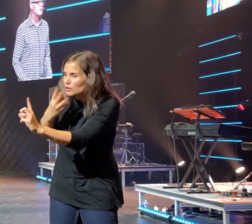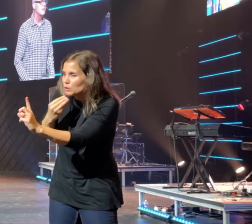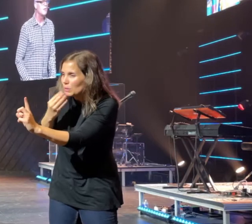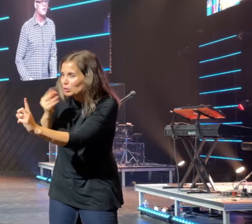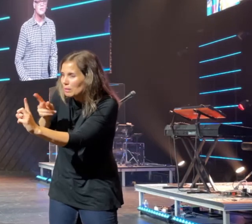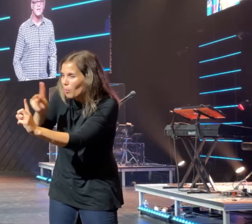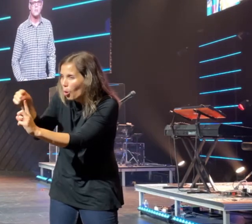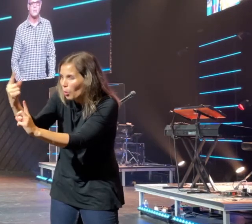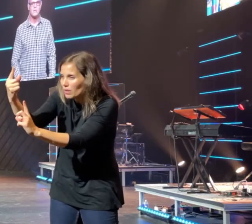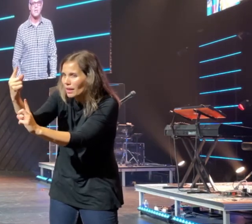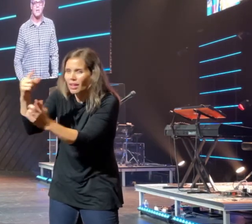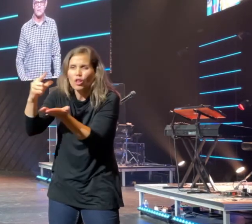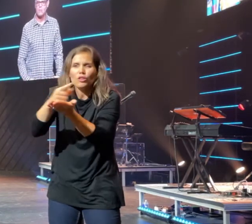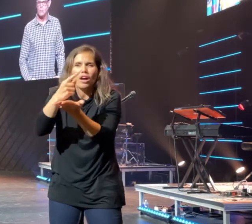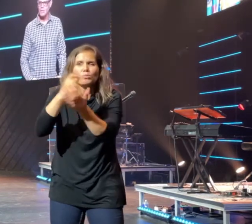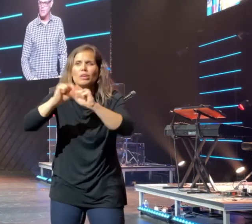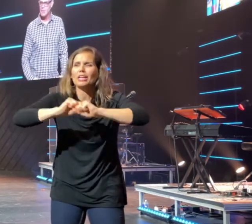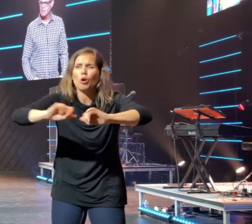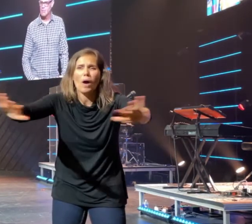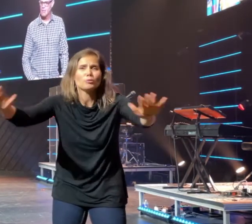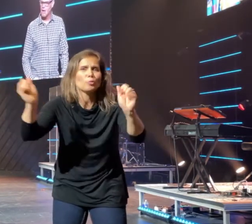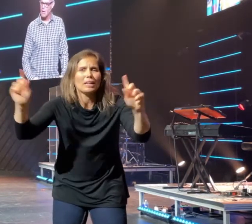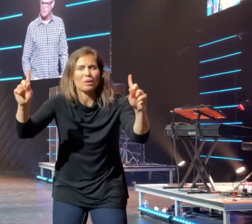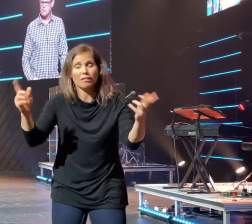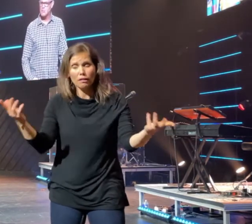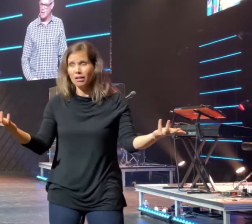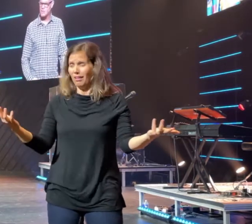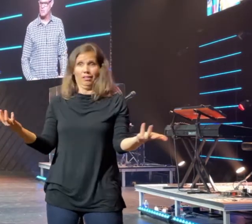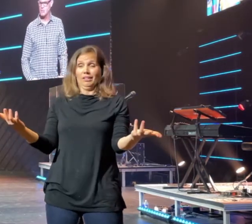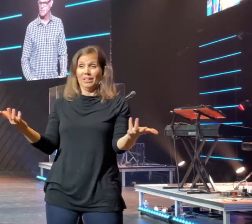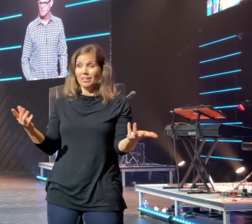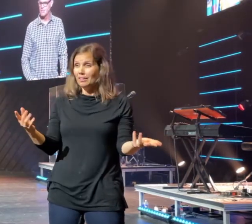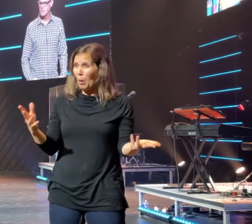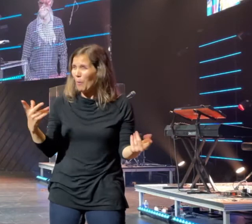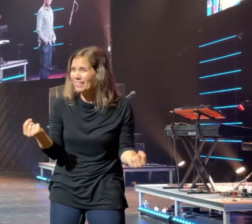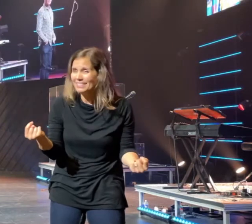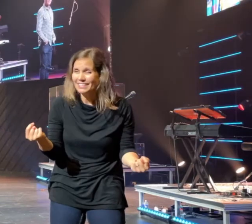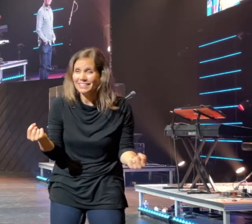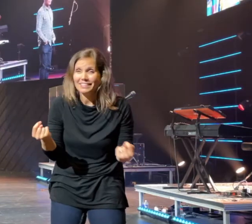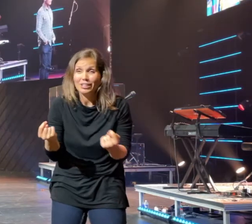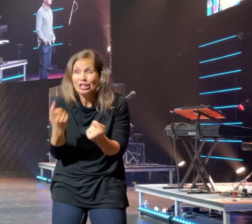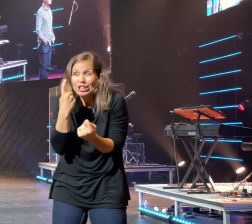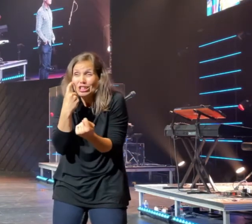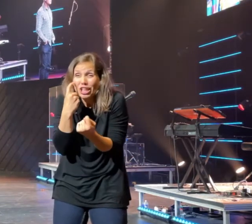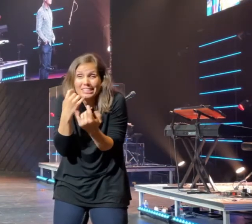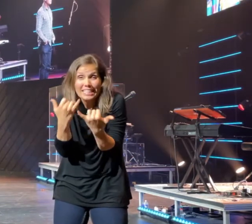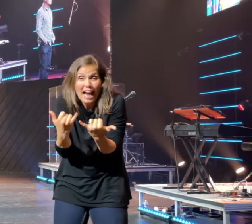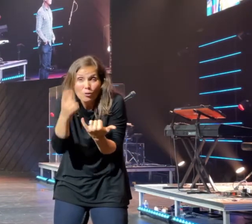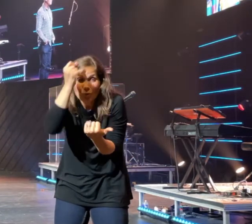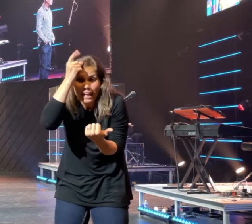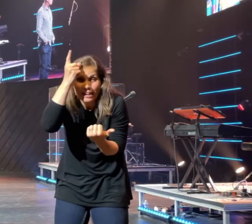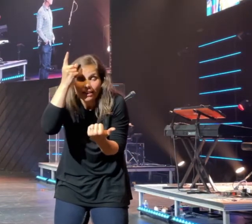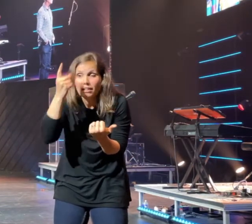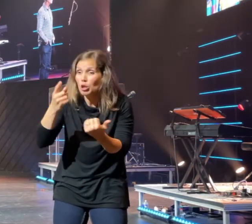gospel can go to anyone who fears God. Really? How is it possible that you hung out with Jesus,